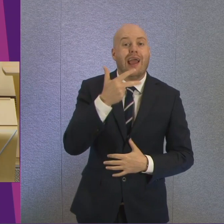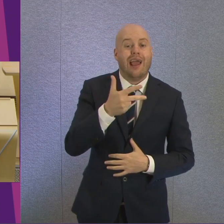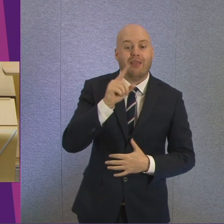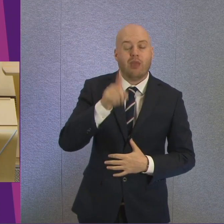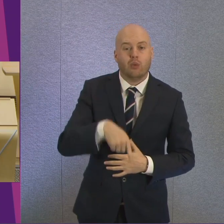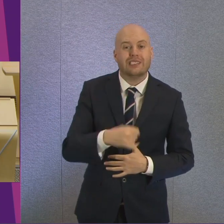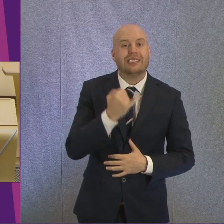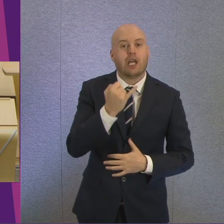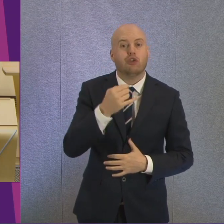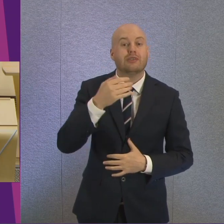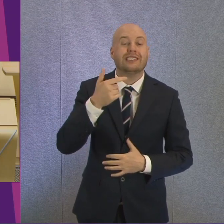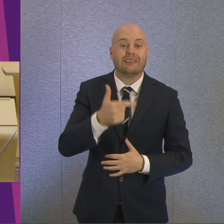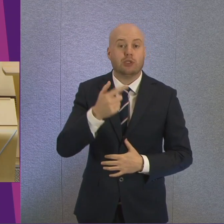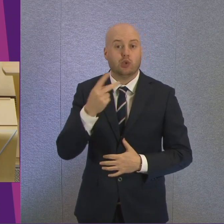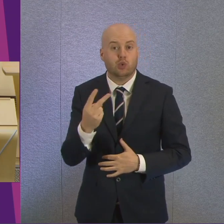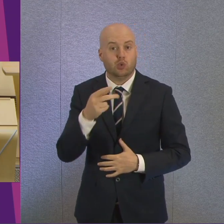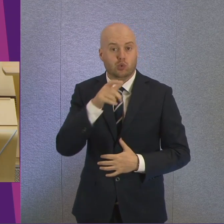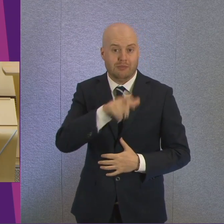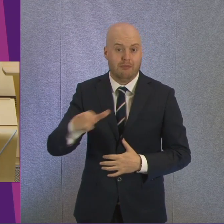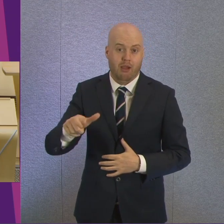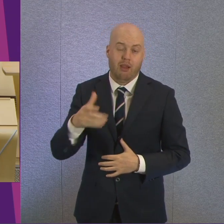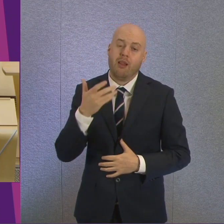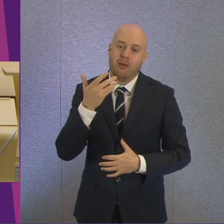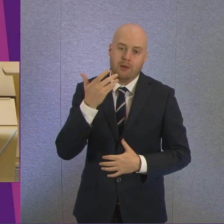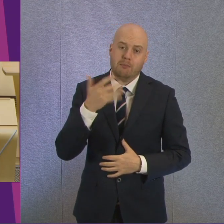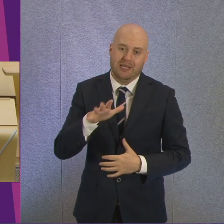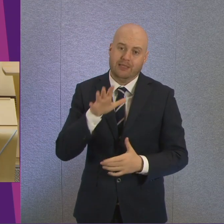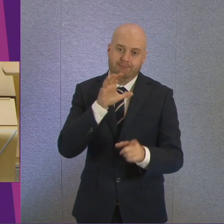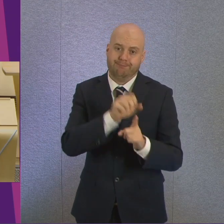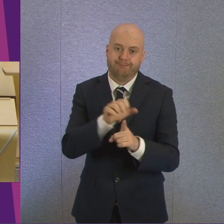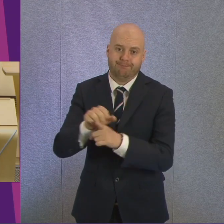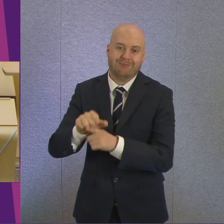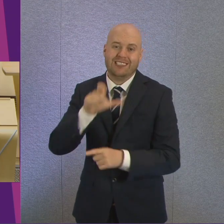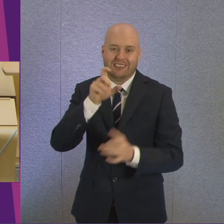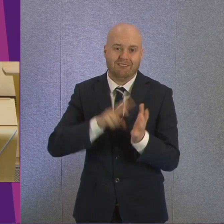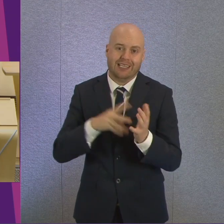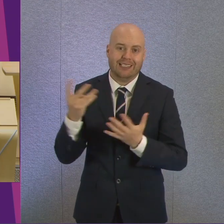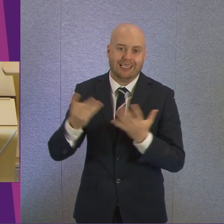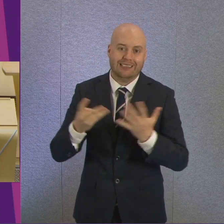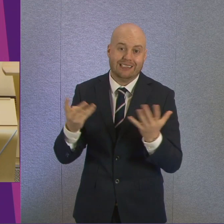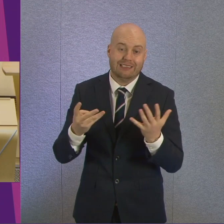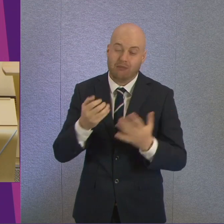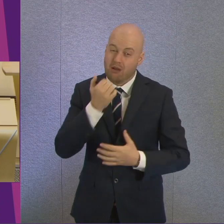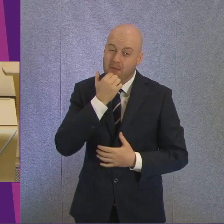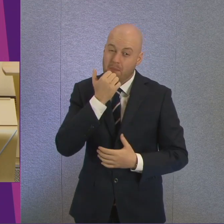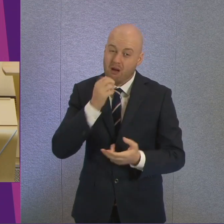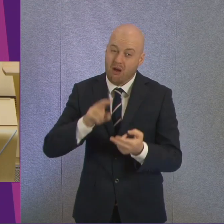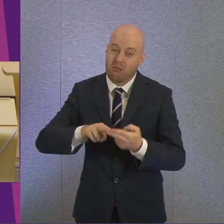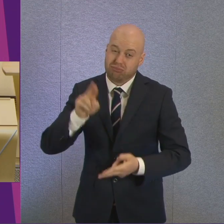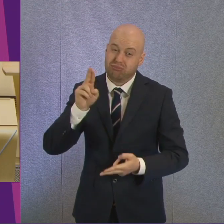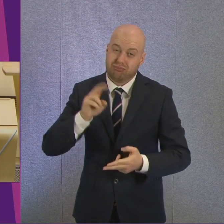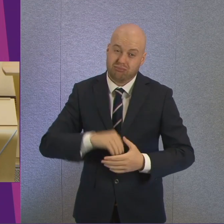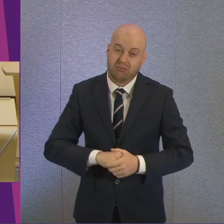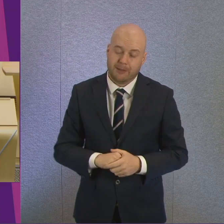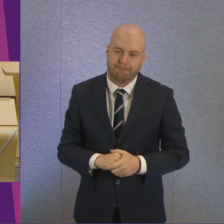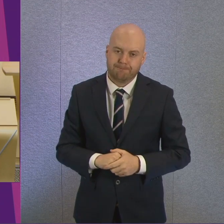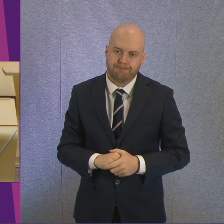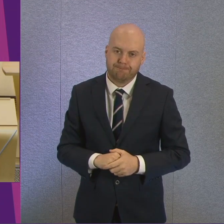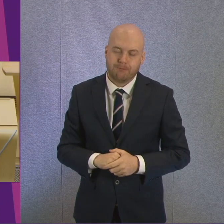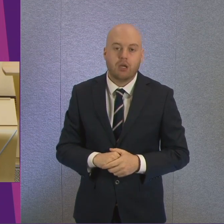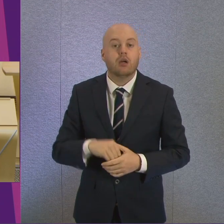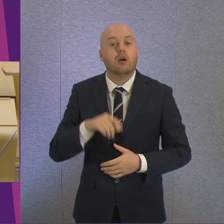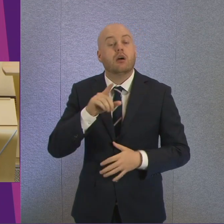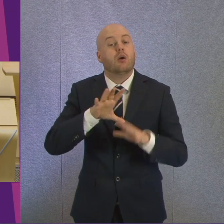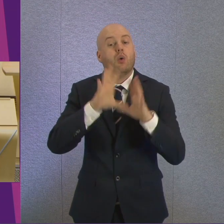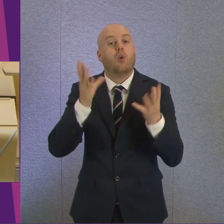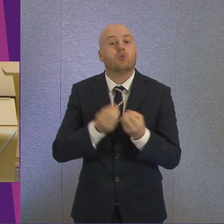8,672 positive cases confirmed, an increase of 222 from the numbers reported yesterday. A total of